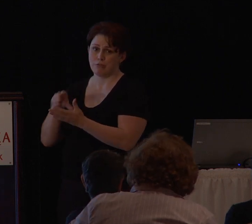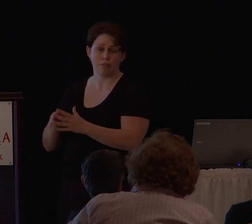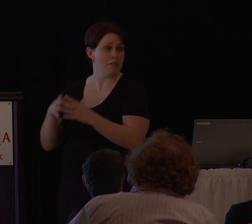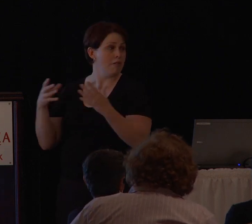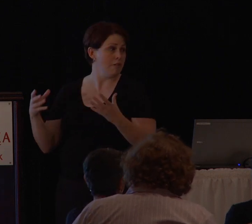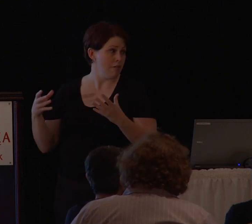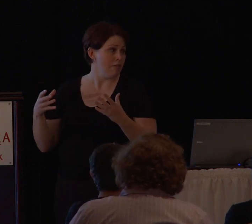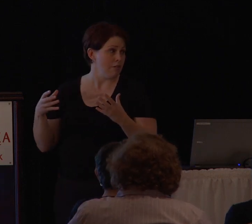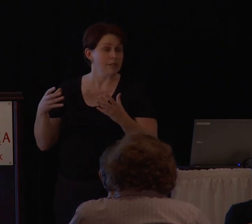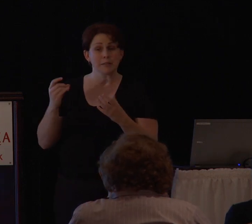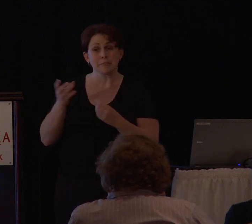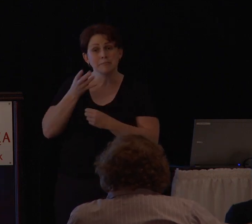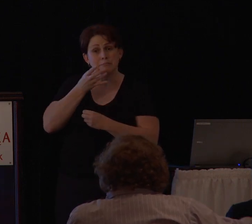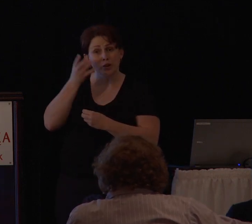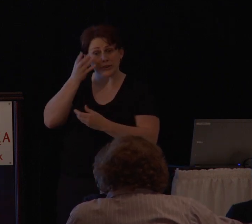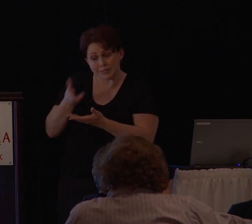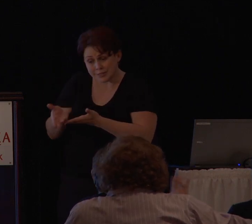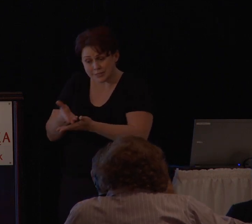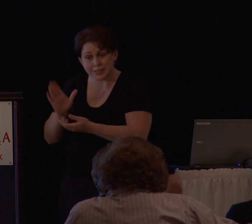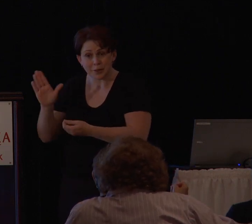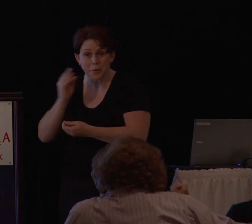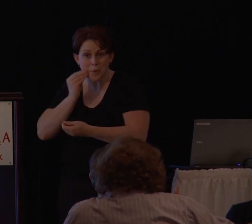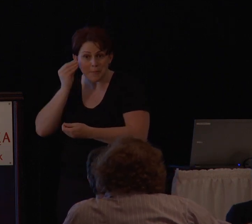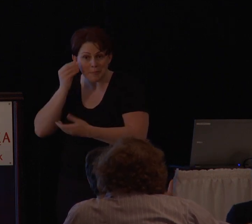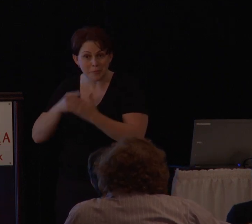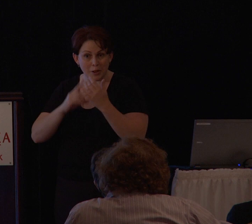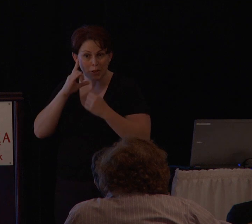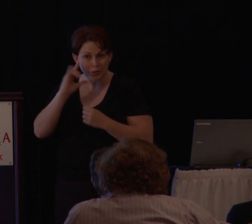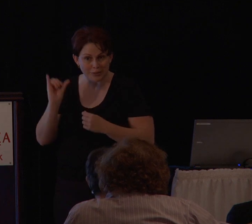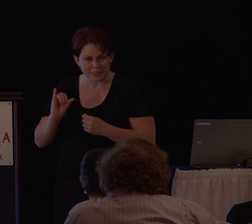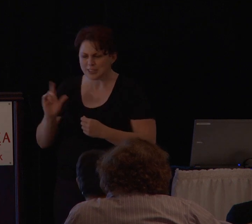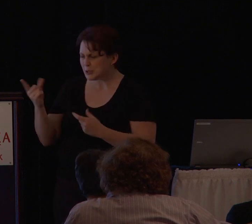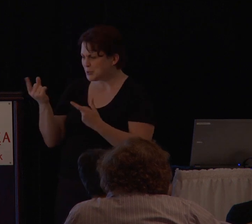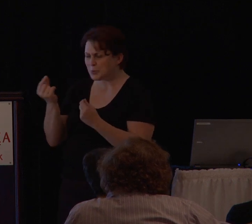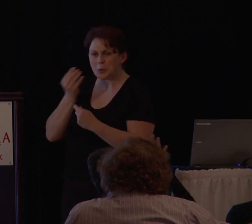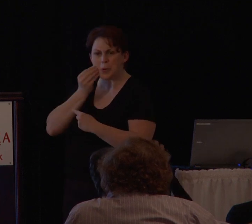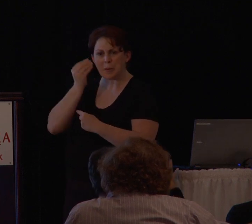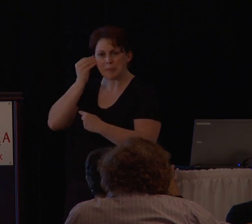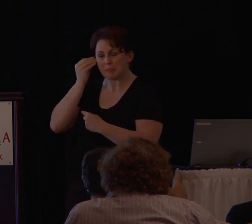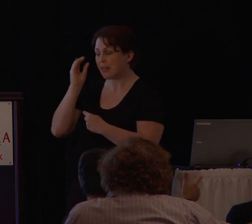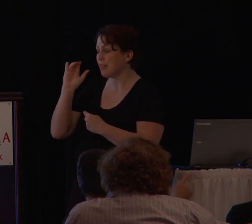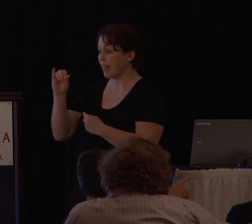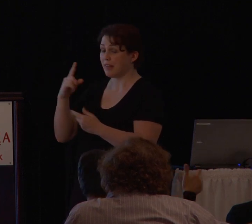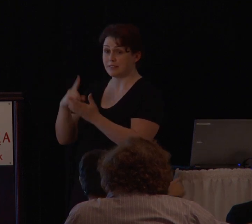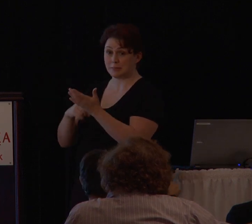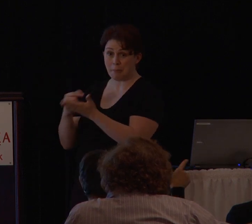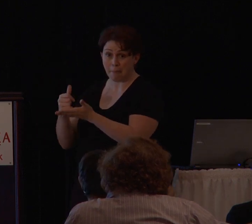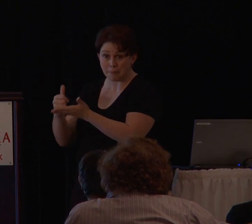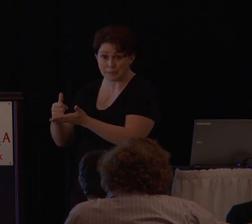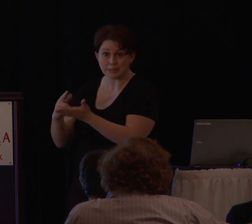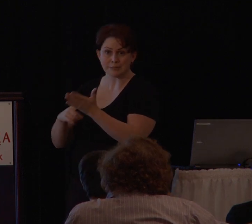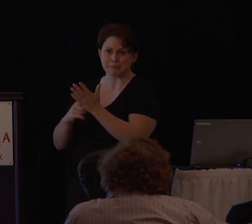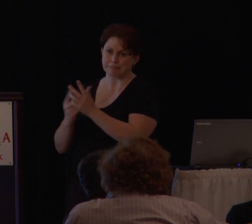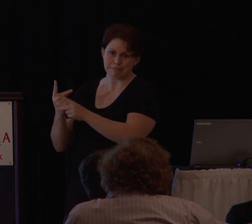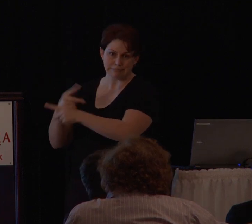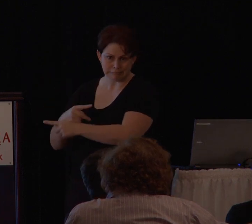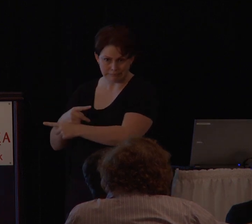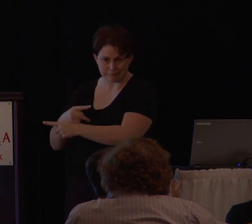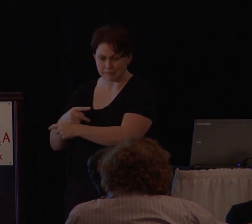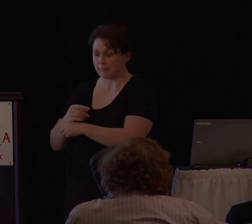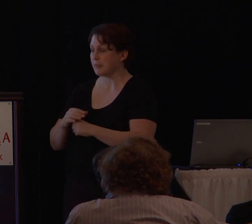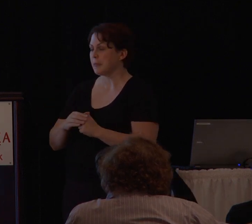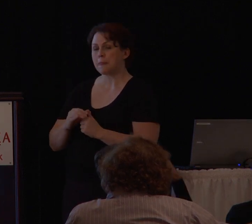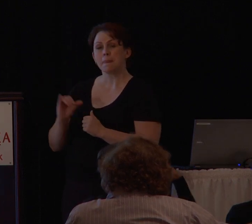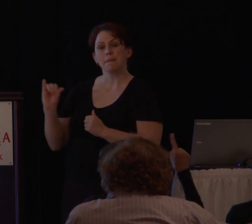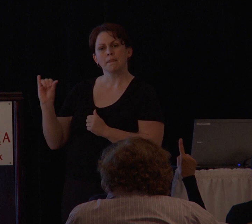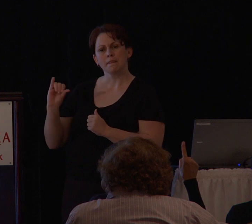how parents interact with them and how many things they do at home that will help or hinder. And I also asked the